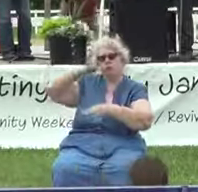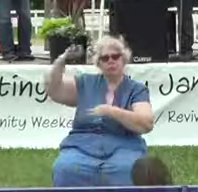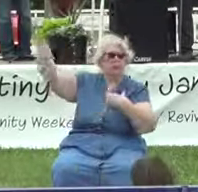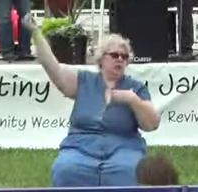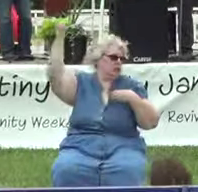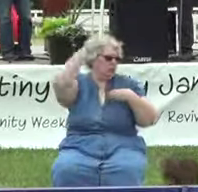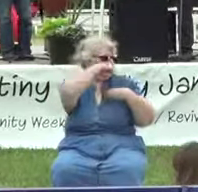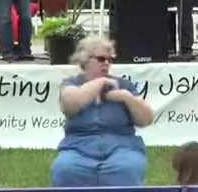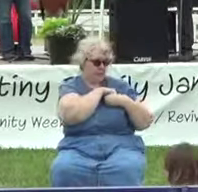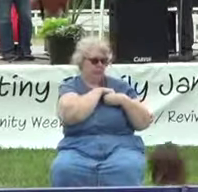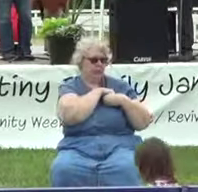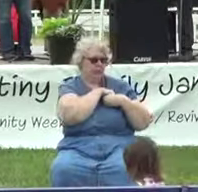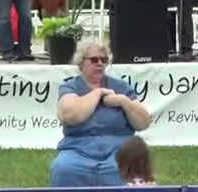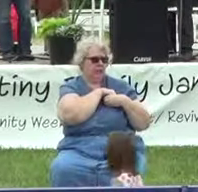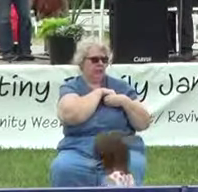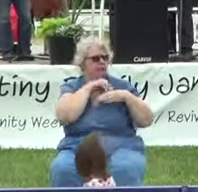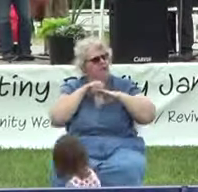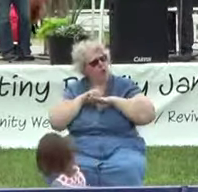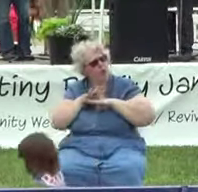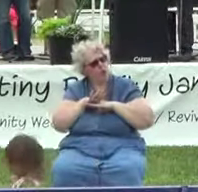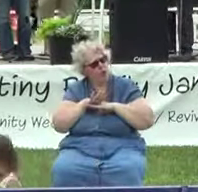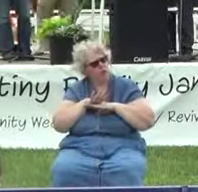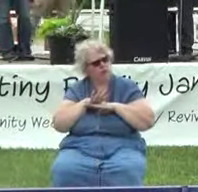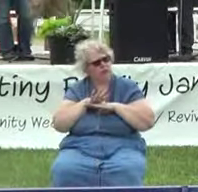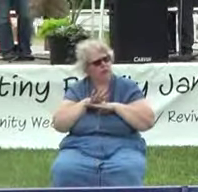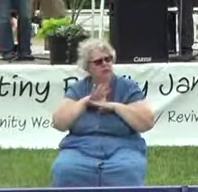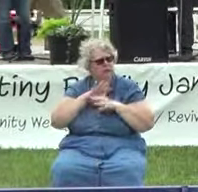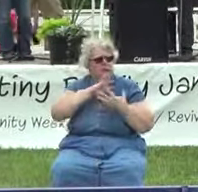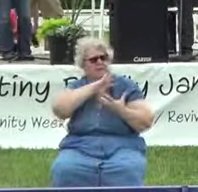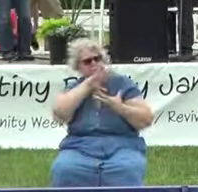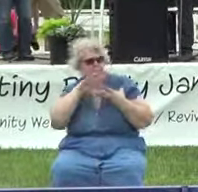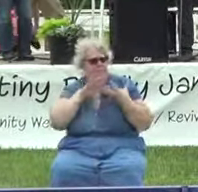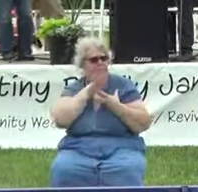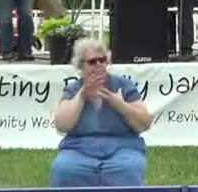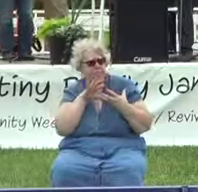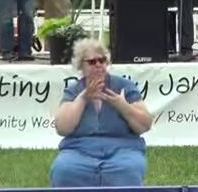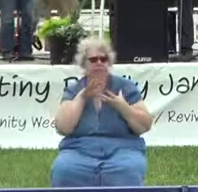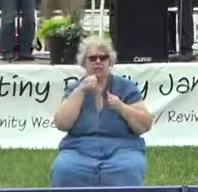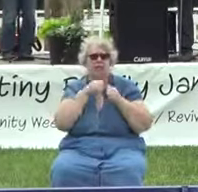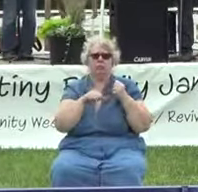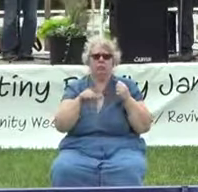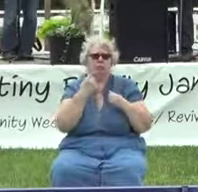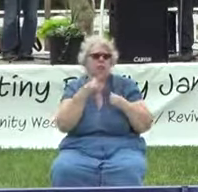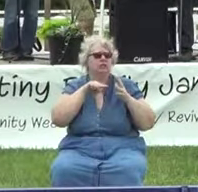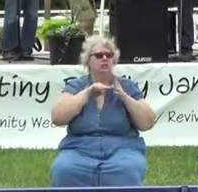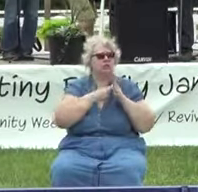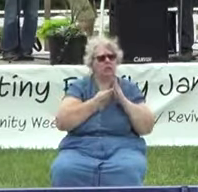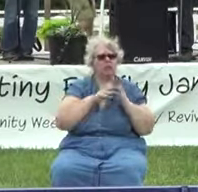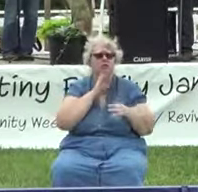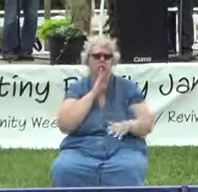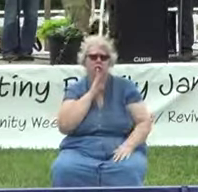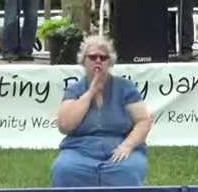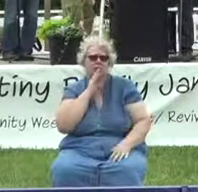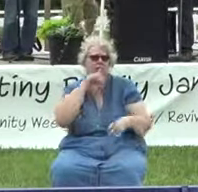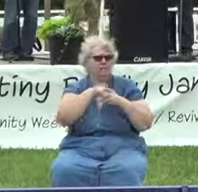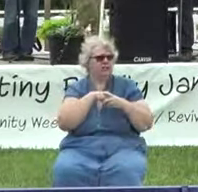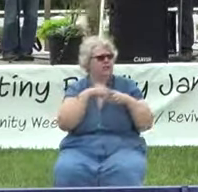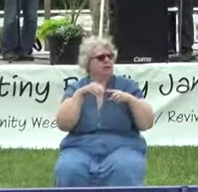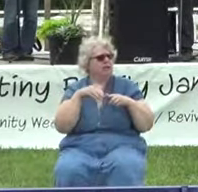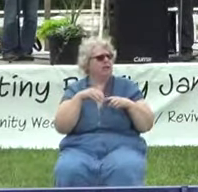caused a lot of this confusion. Everybody broke out speaking in the tongue. And it was for the language,